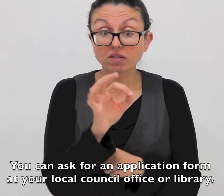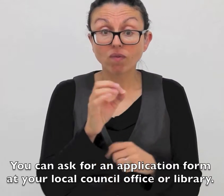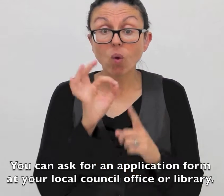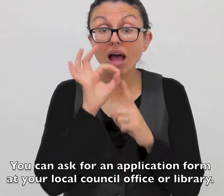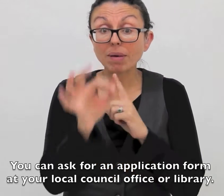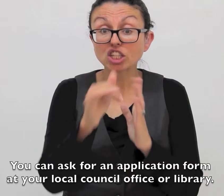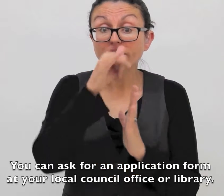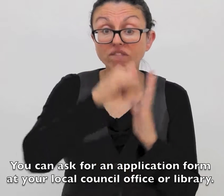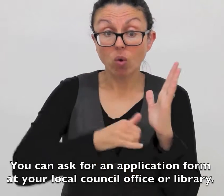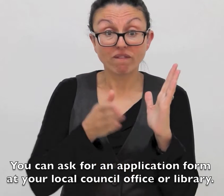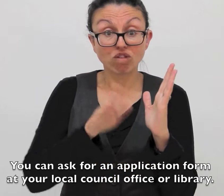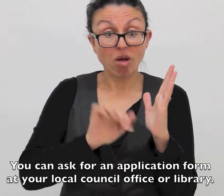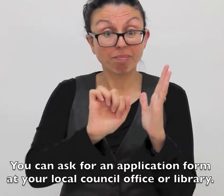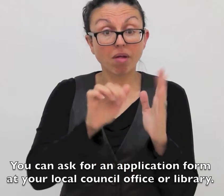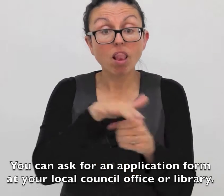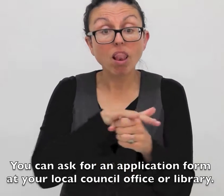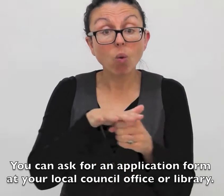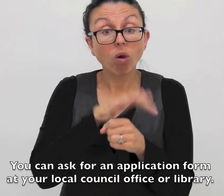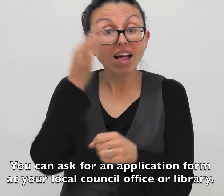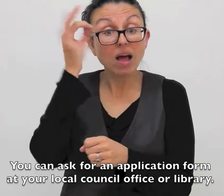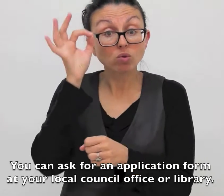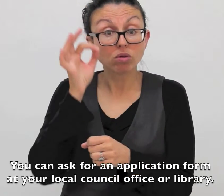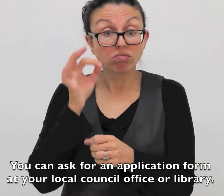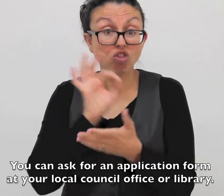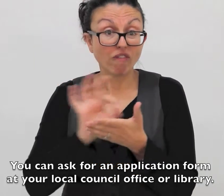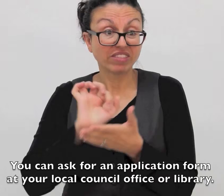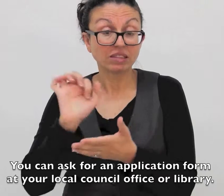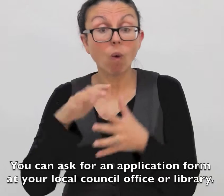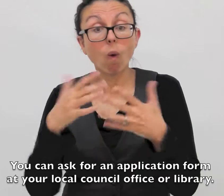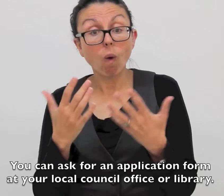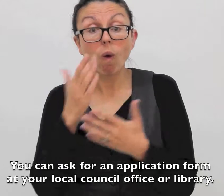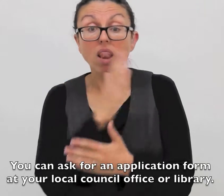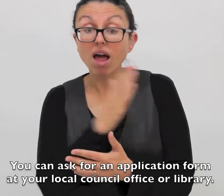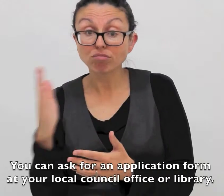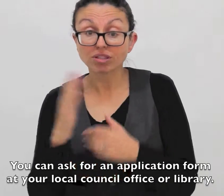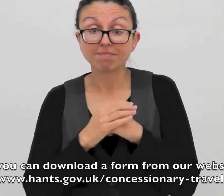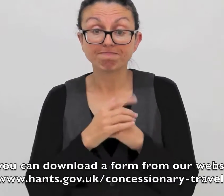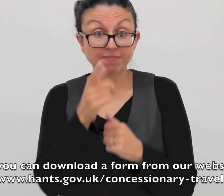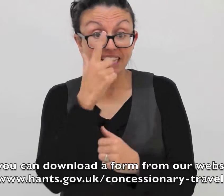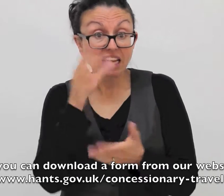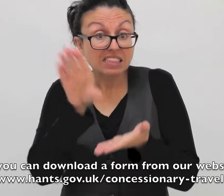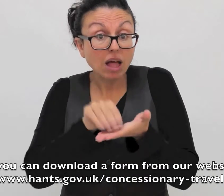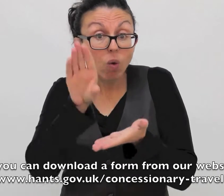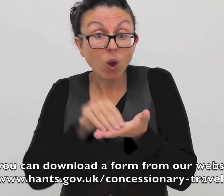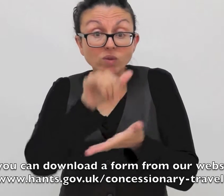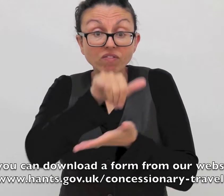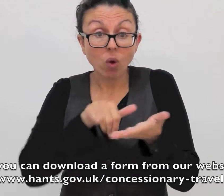You can ask for an application form at your local council office or library. Or you